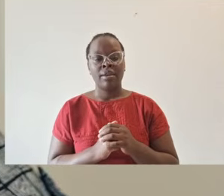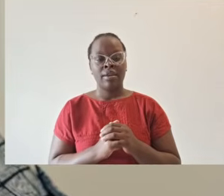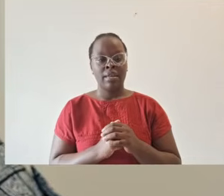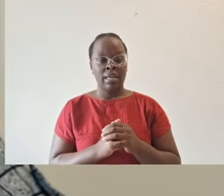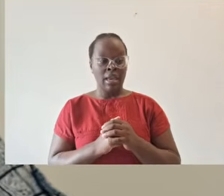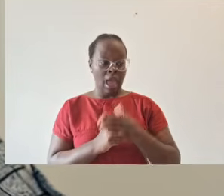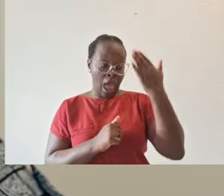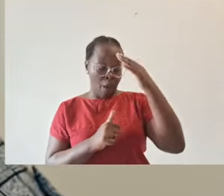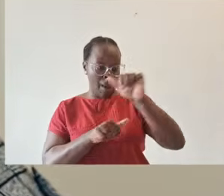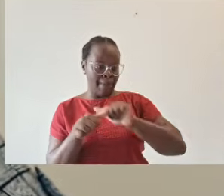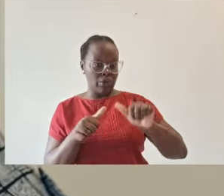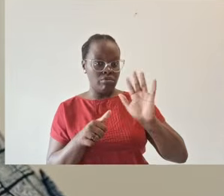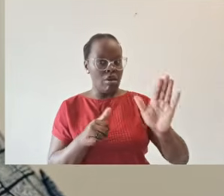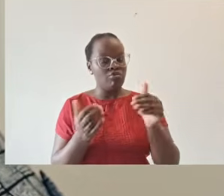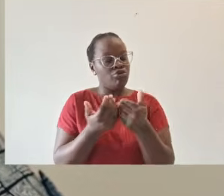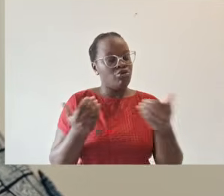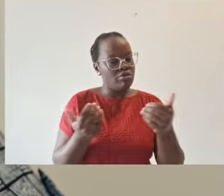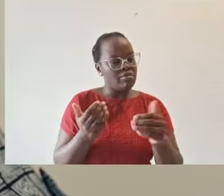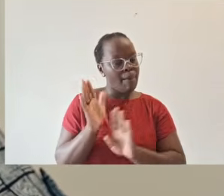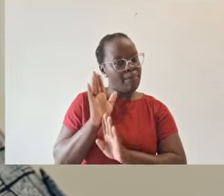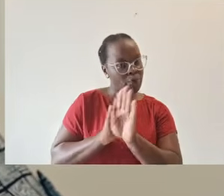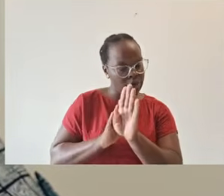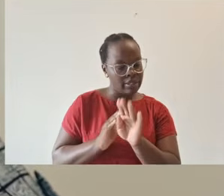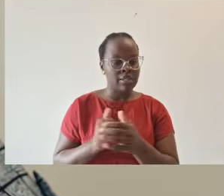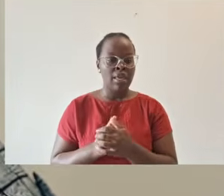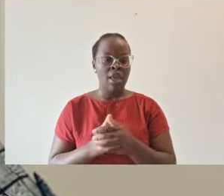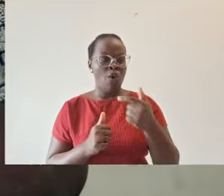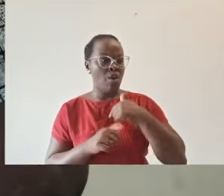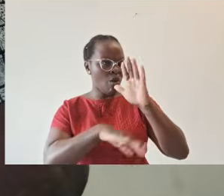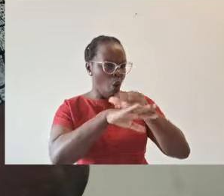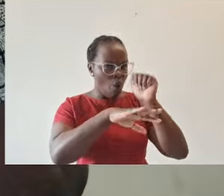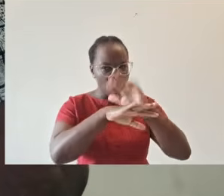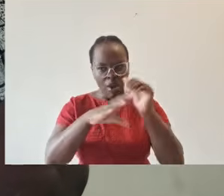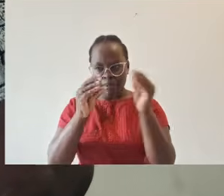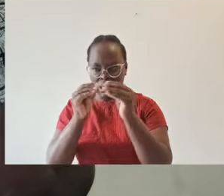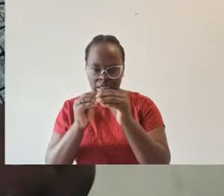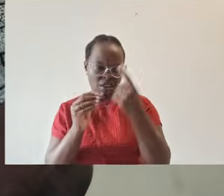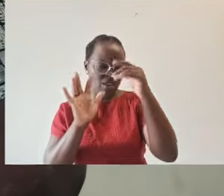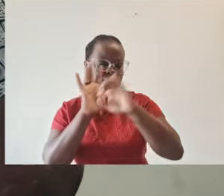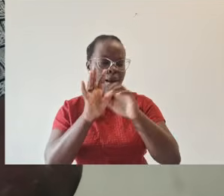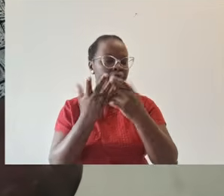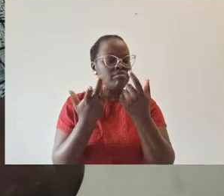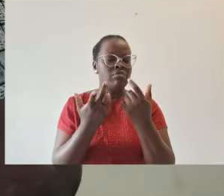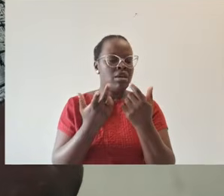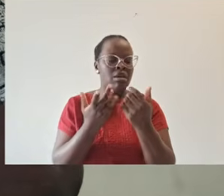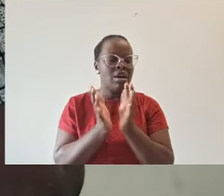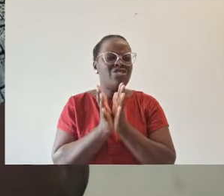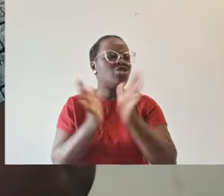the aspects of the learners' learning. So we normally call them for meetings like the AGM when they're bringing